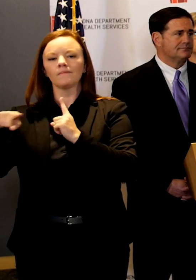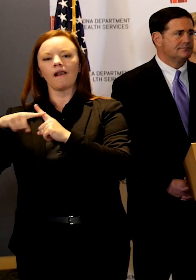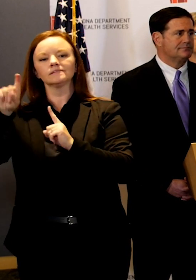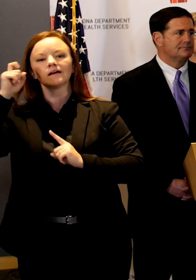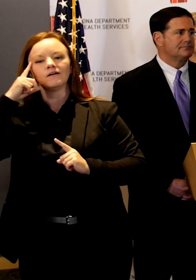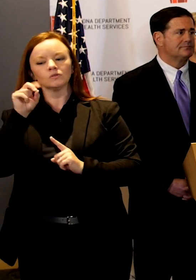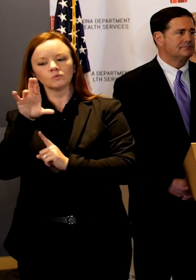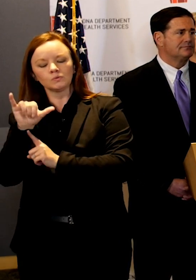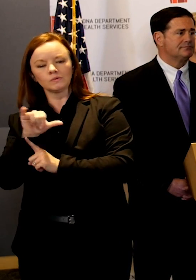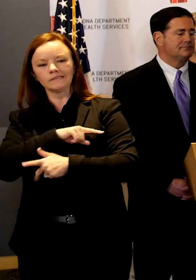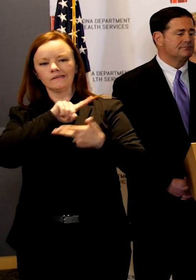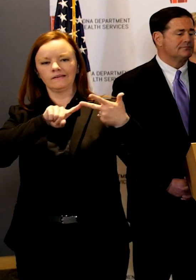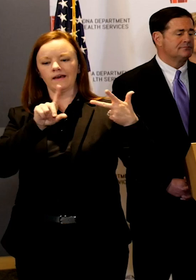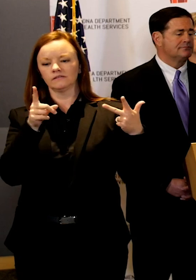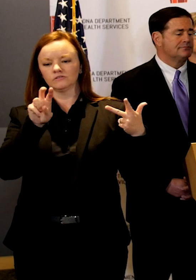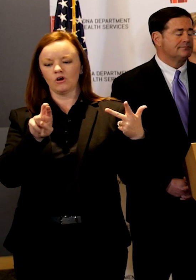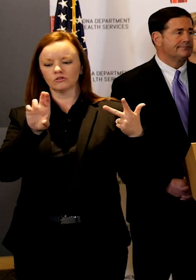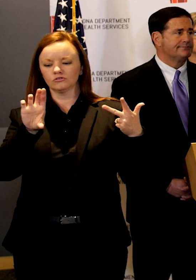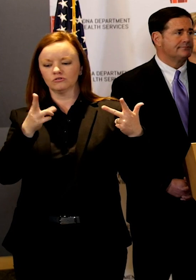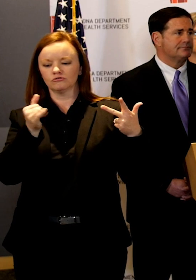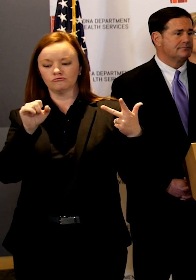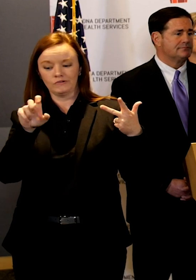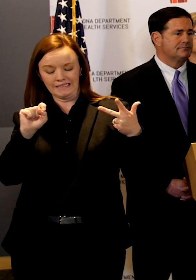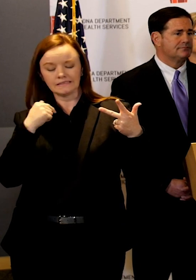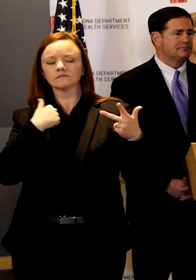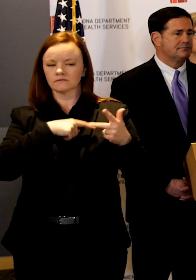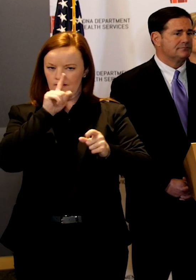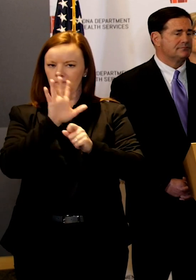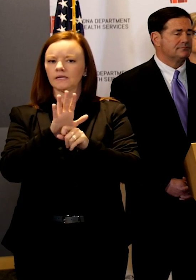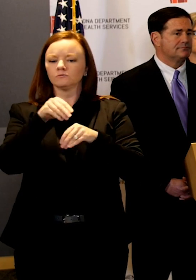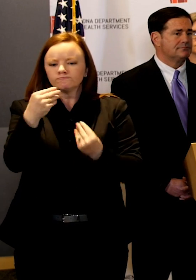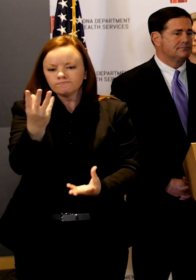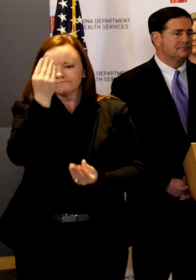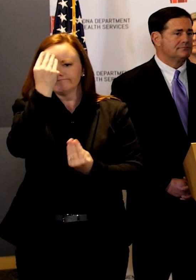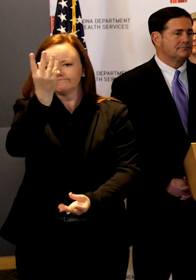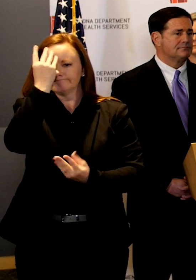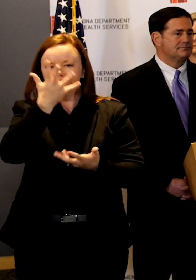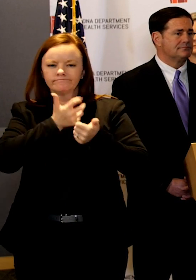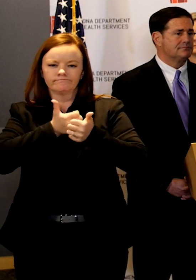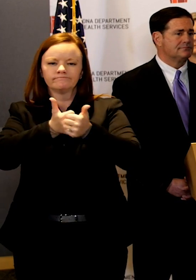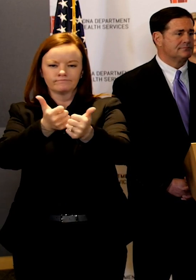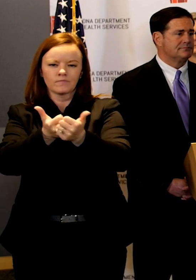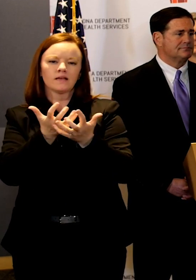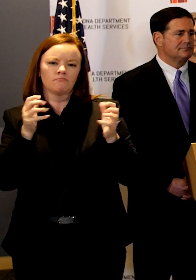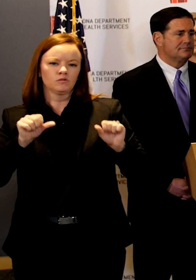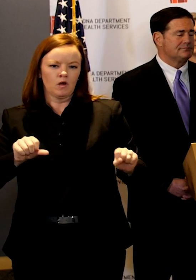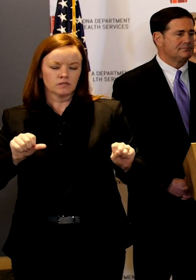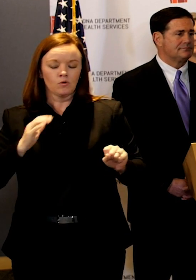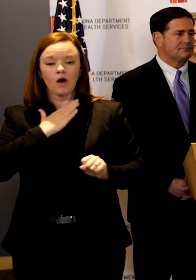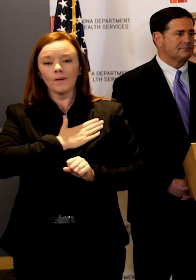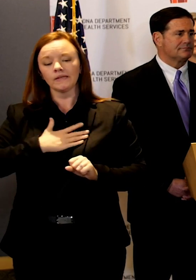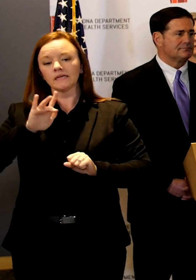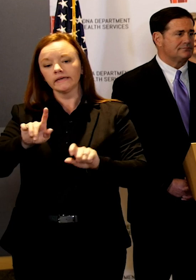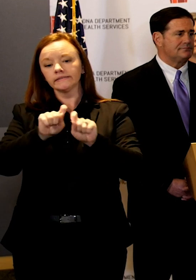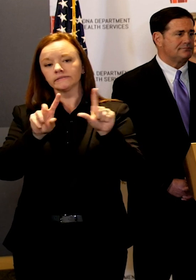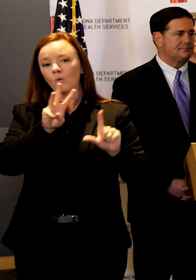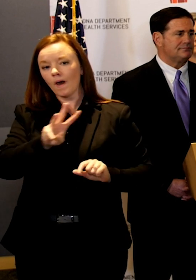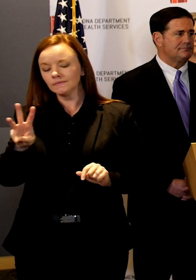and Dr. Christ, are committed to keeping you as up-to-date as possible. Please visit our website